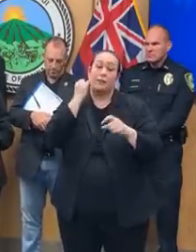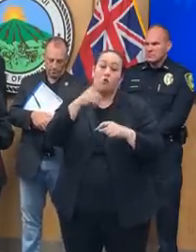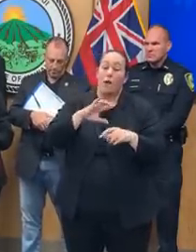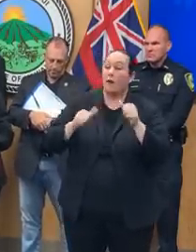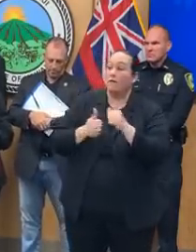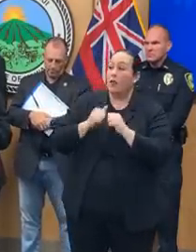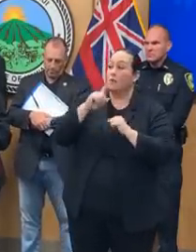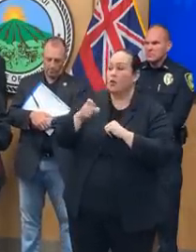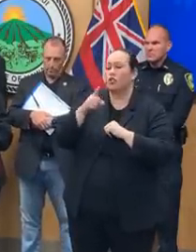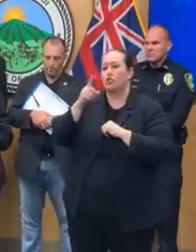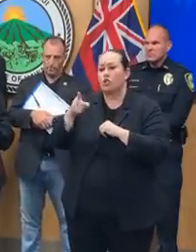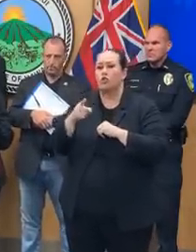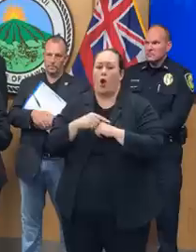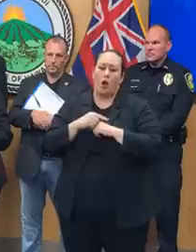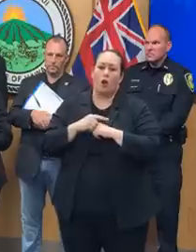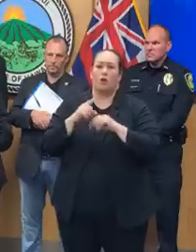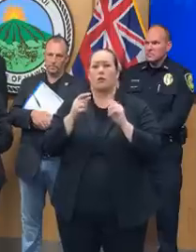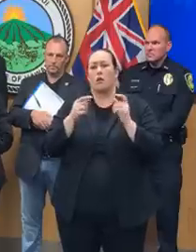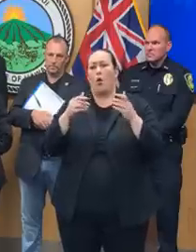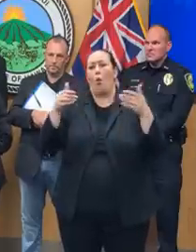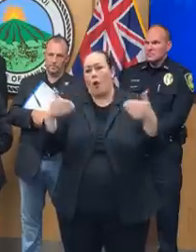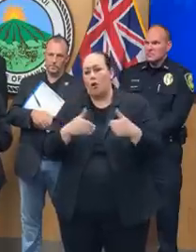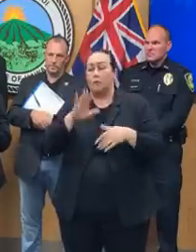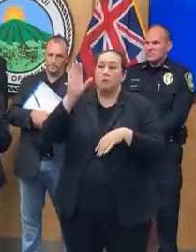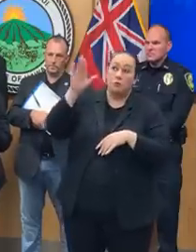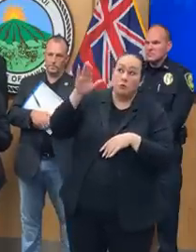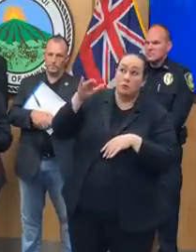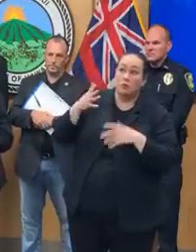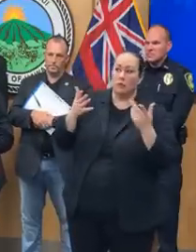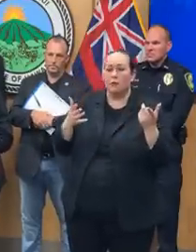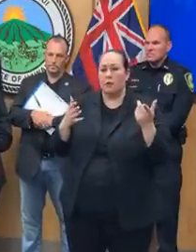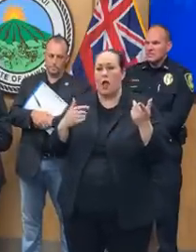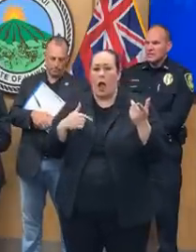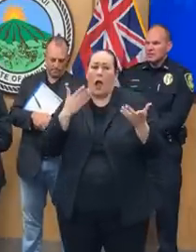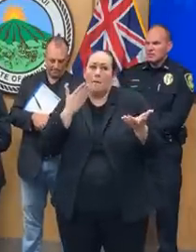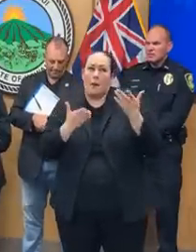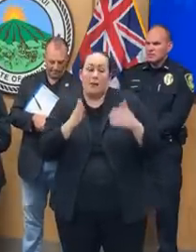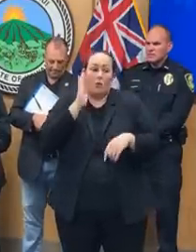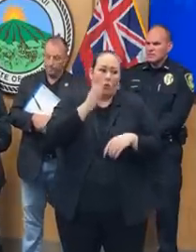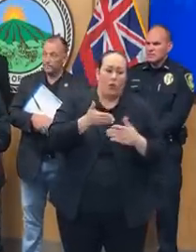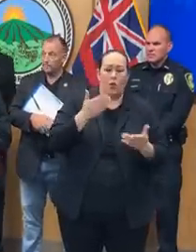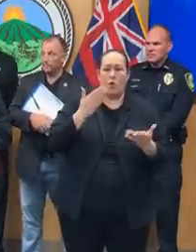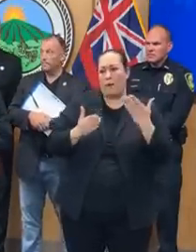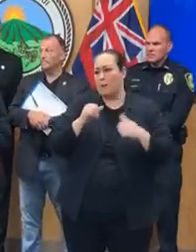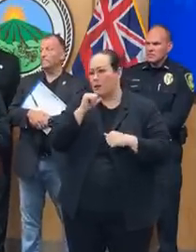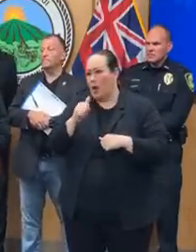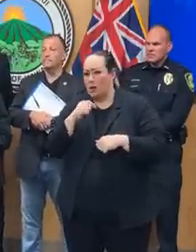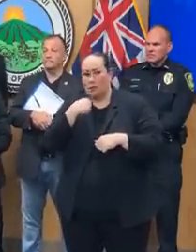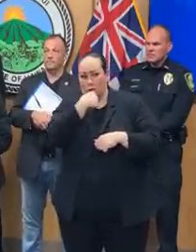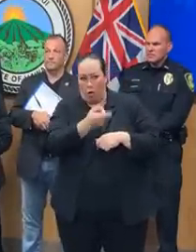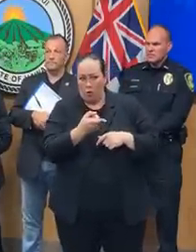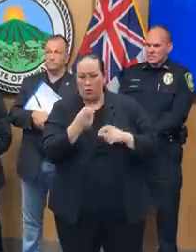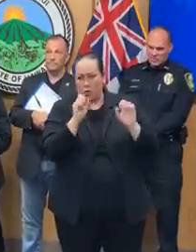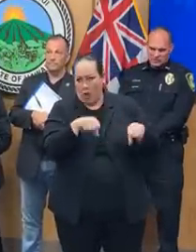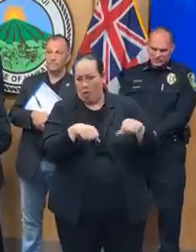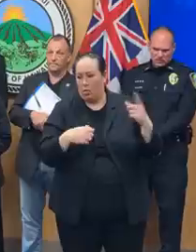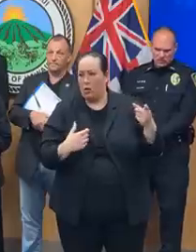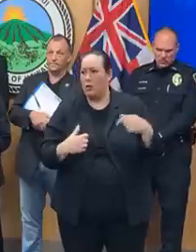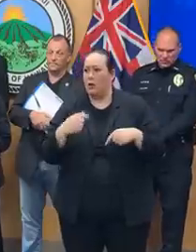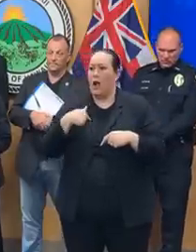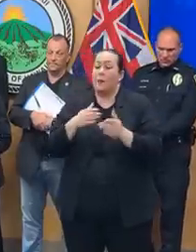follow-up question, you're welcome to flag me, and I may or may not grant that. I likely will. But I'm just asking for kindness and aloha like I set forward in the